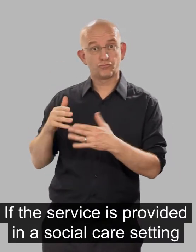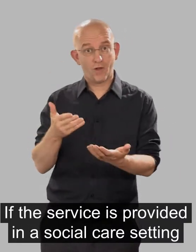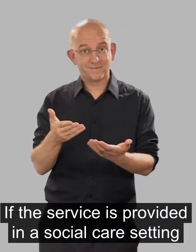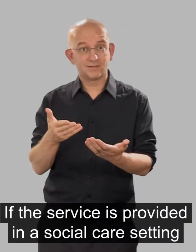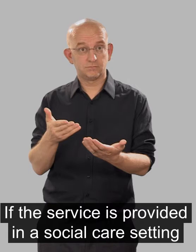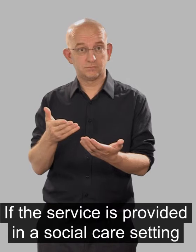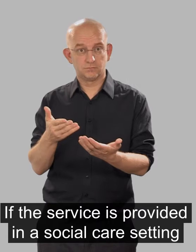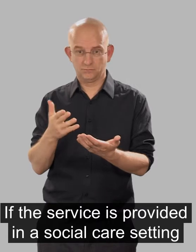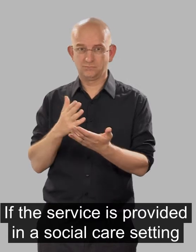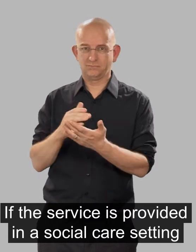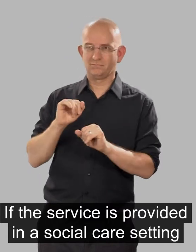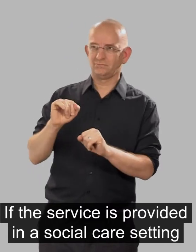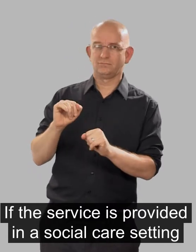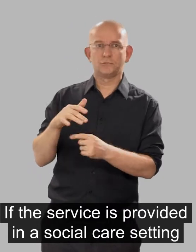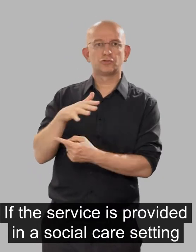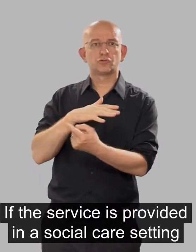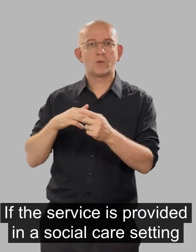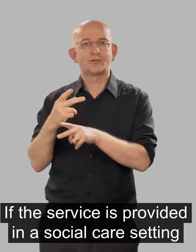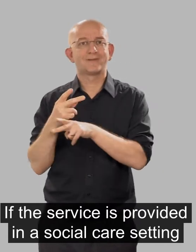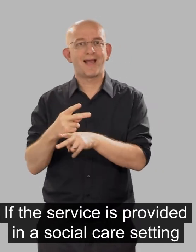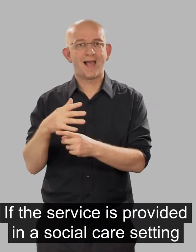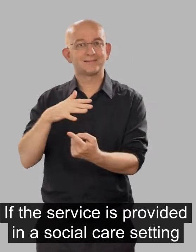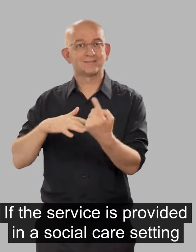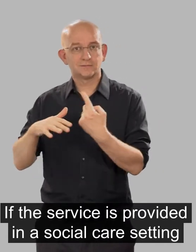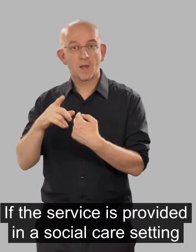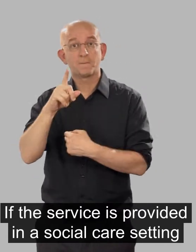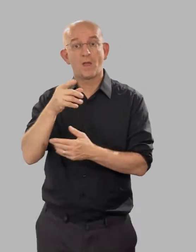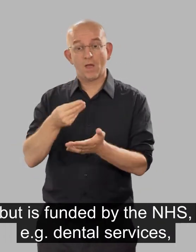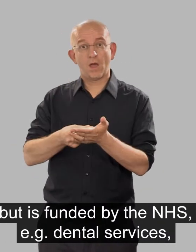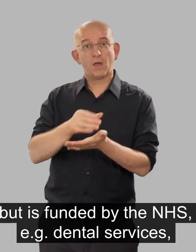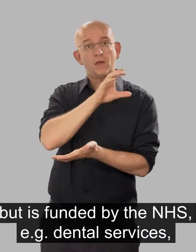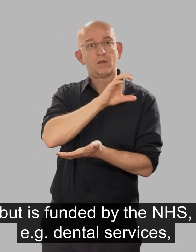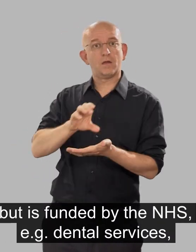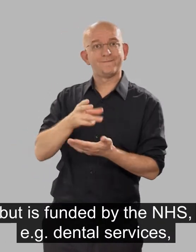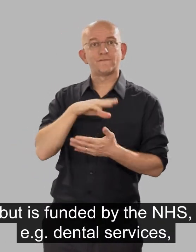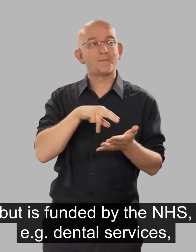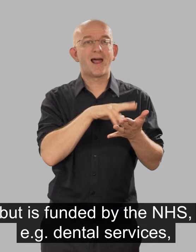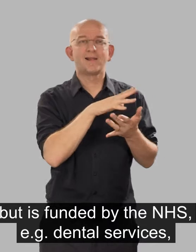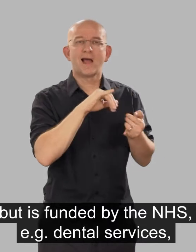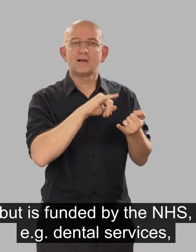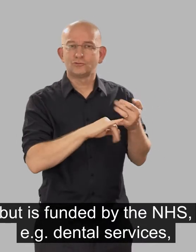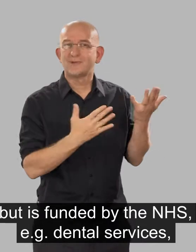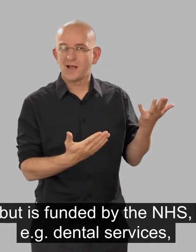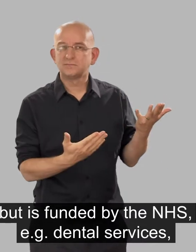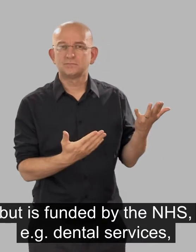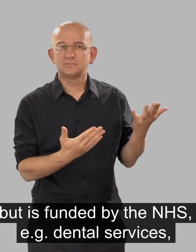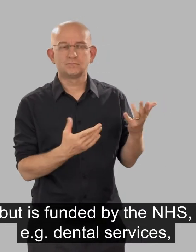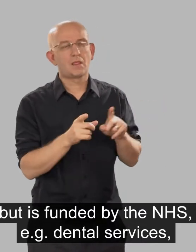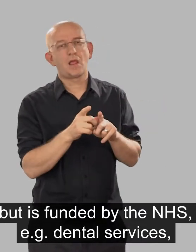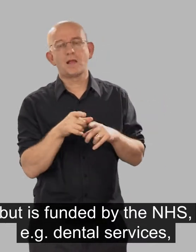If the service is provided in a social care setting, but is funded by the NHS,